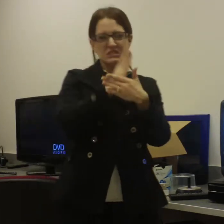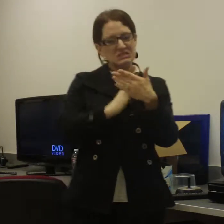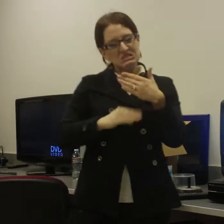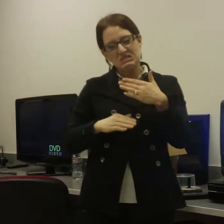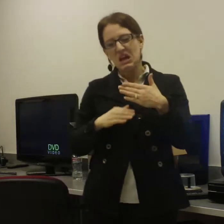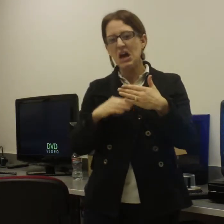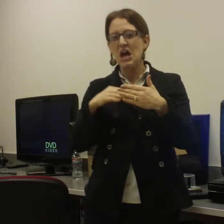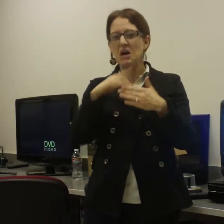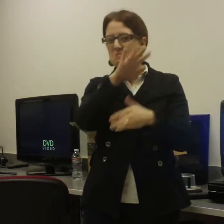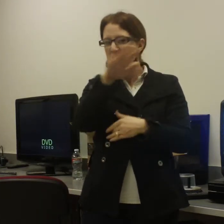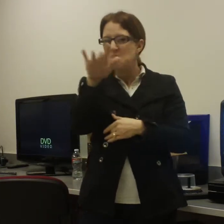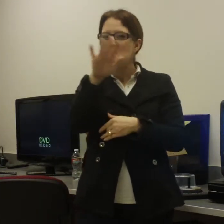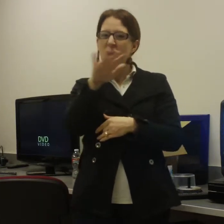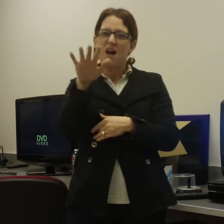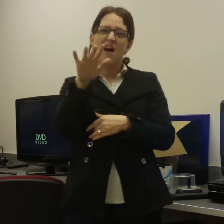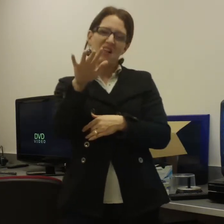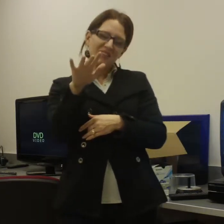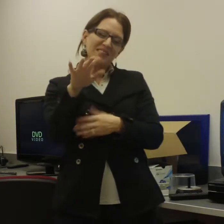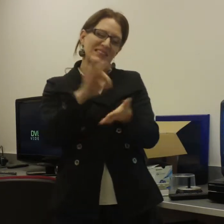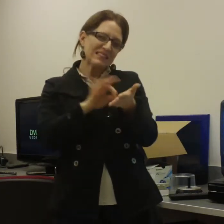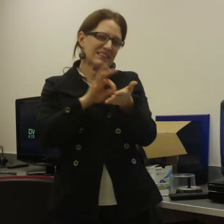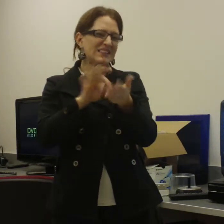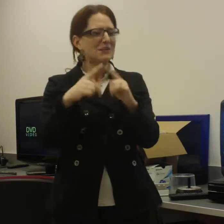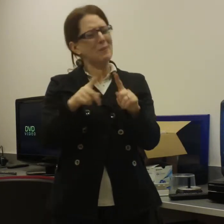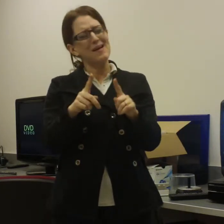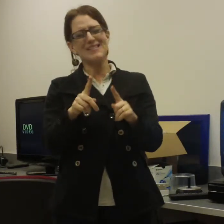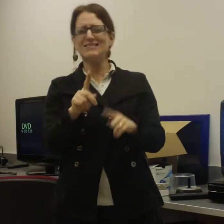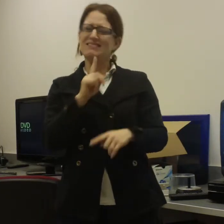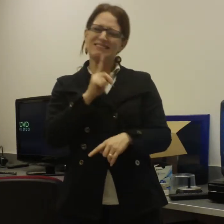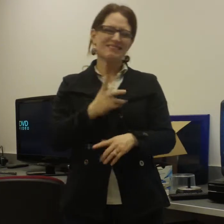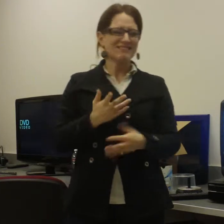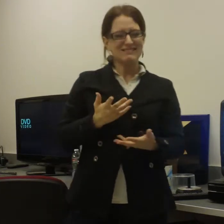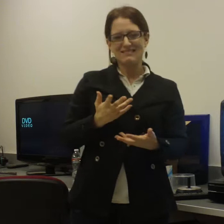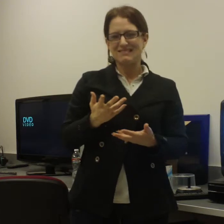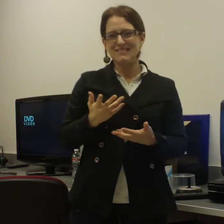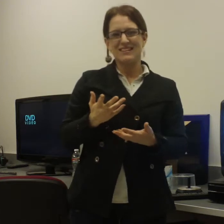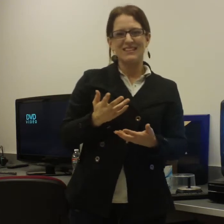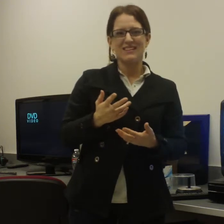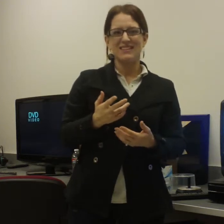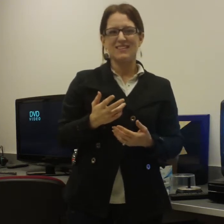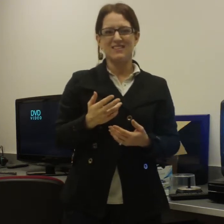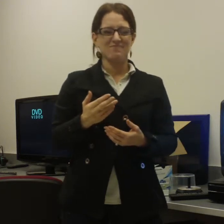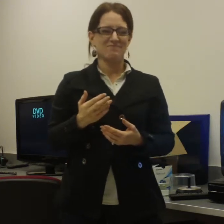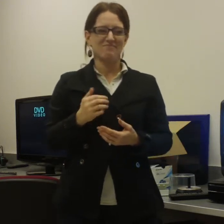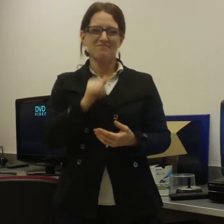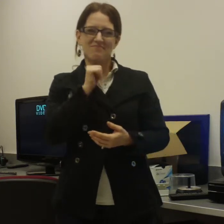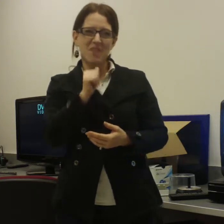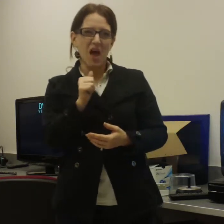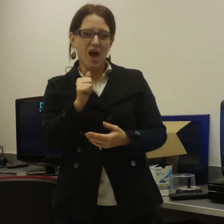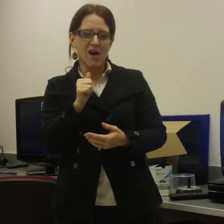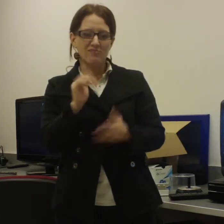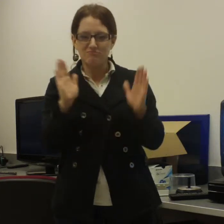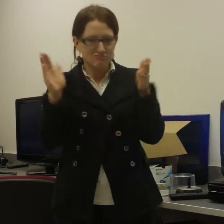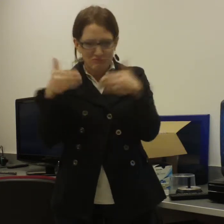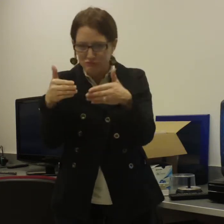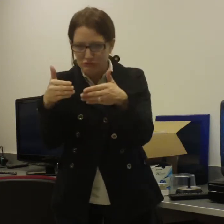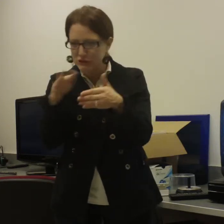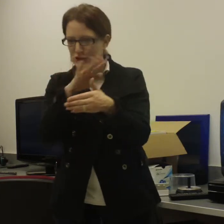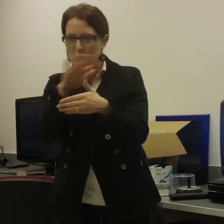know, it's dependent on what it was, but for the most part, no. I don't really, you know, that. I don't really kill you on spelling, just in certain sections, like